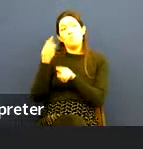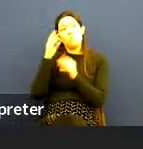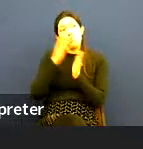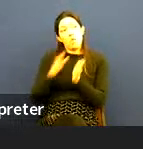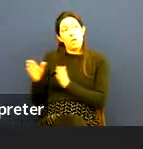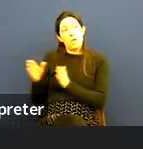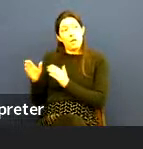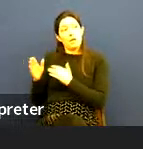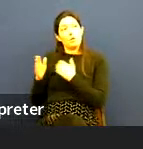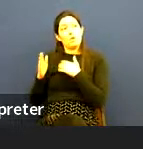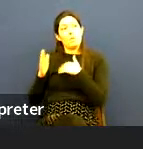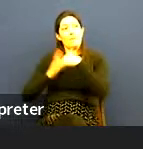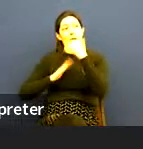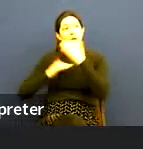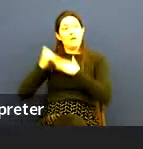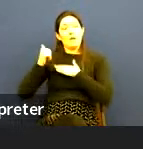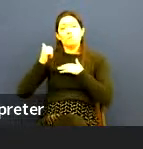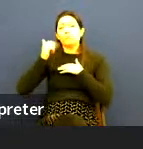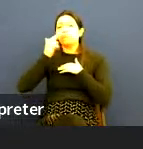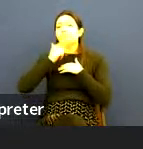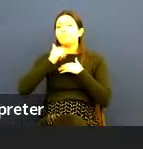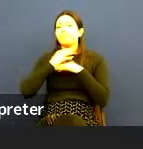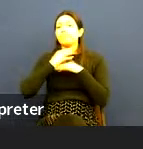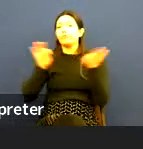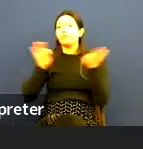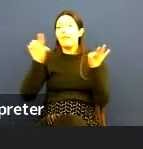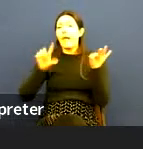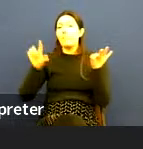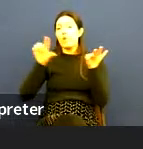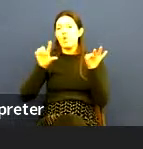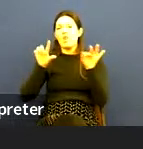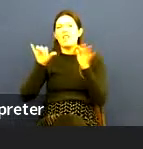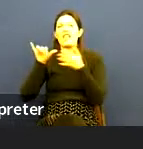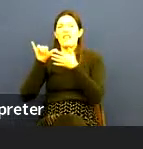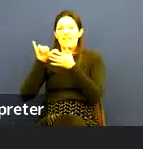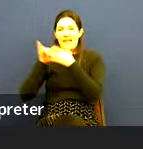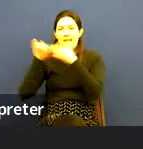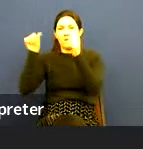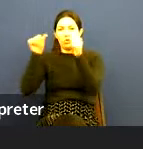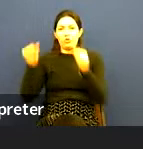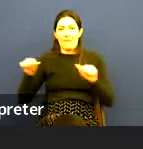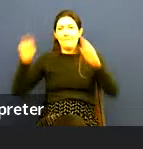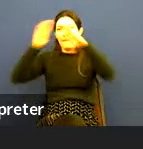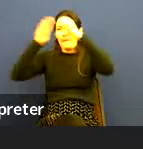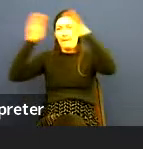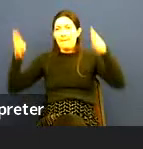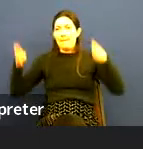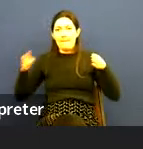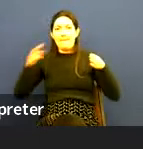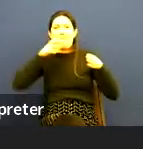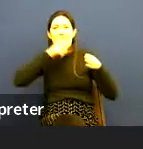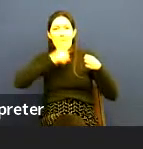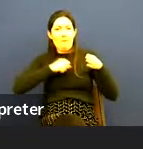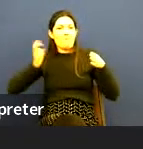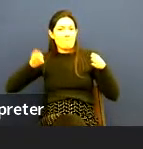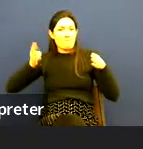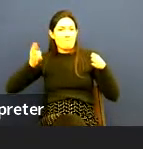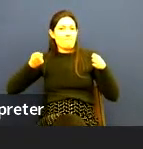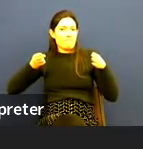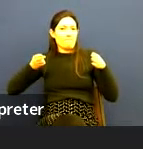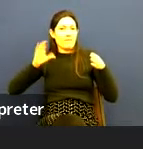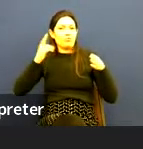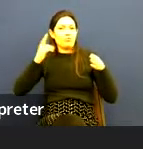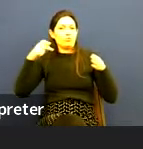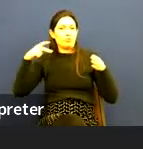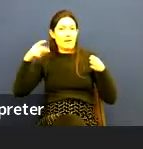little library, a little free library that's in the shape of the former Chapman Hotel. So that's going to also be located on the